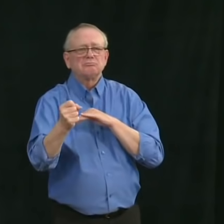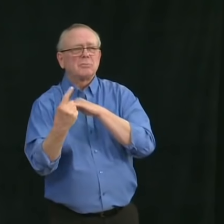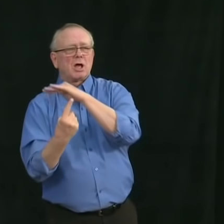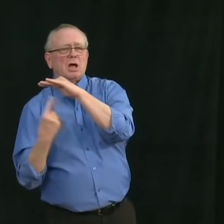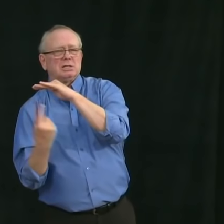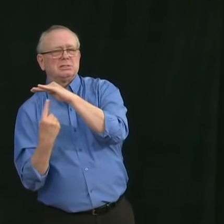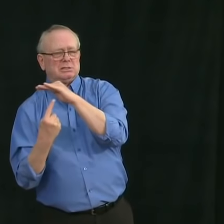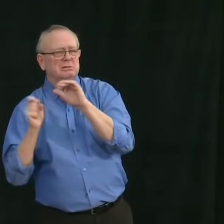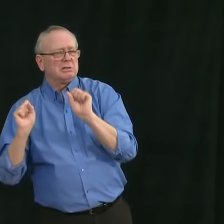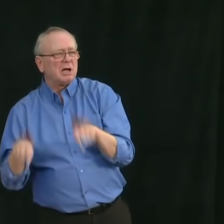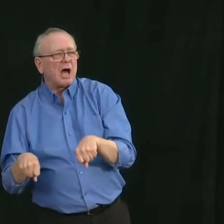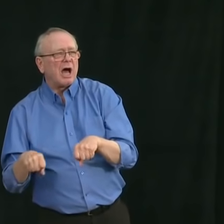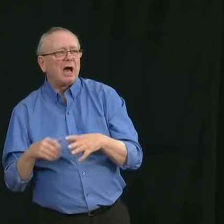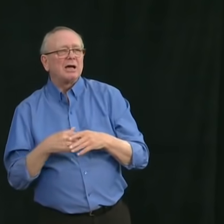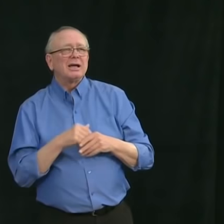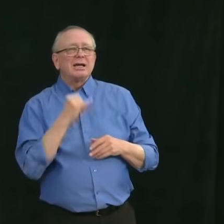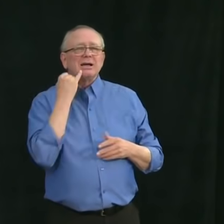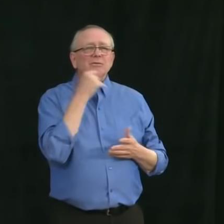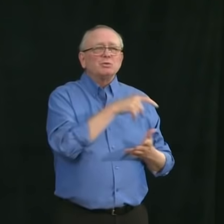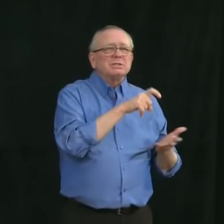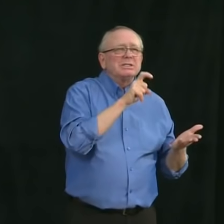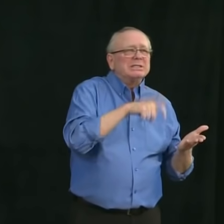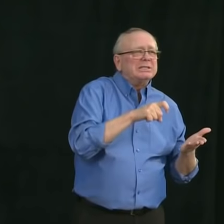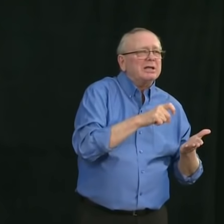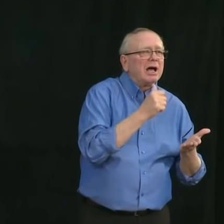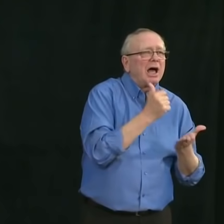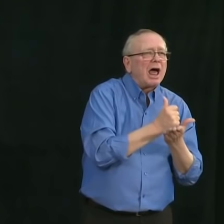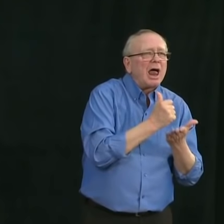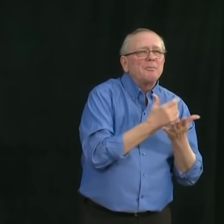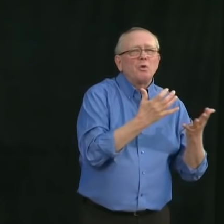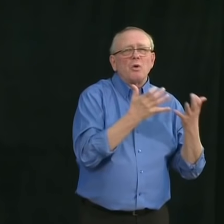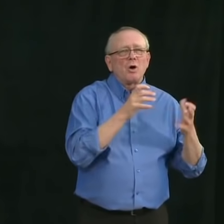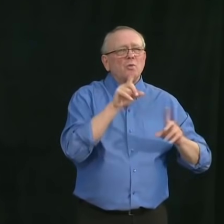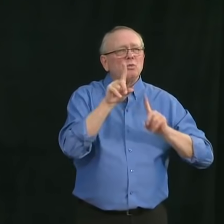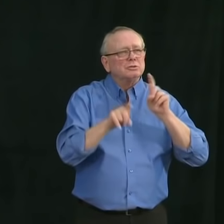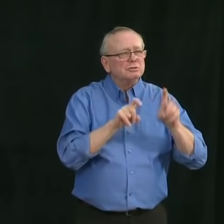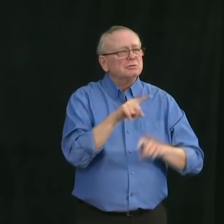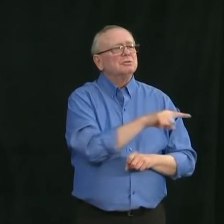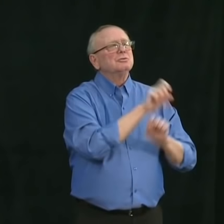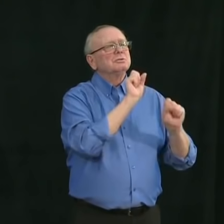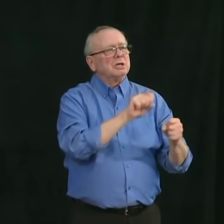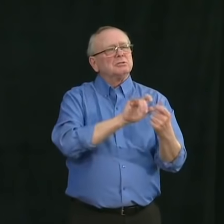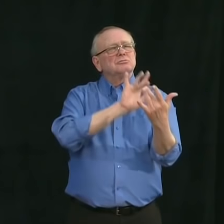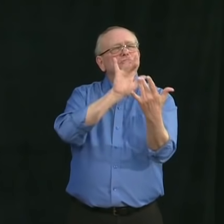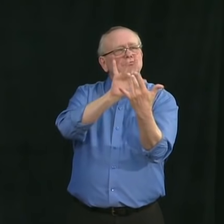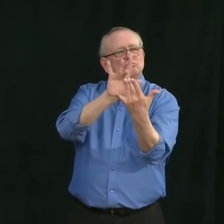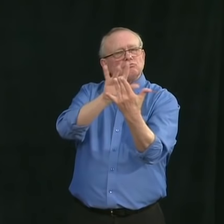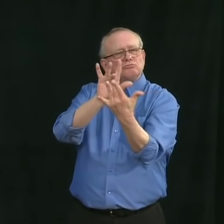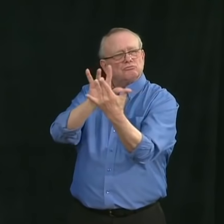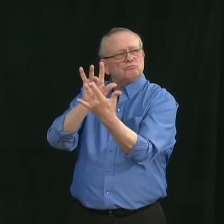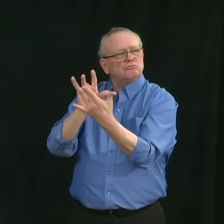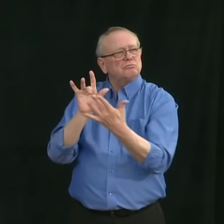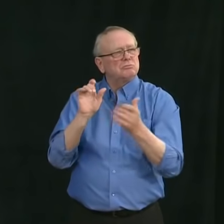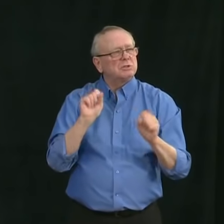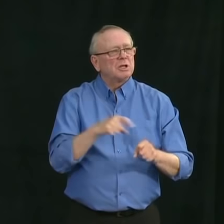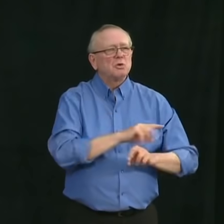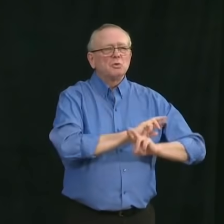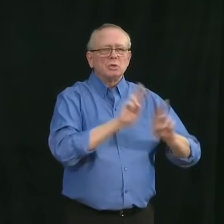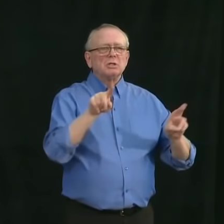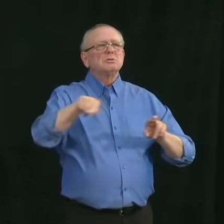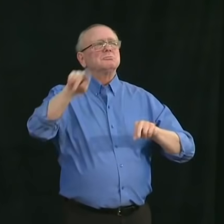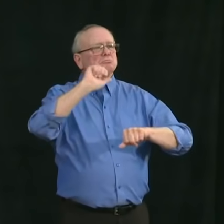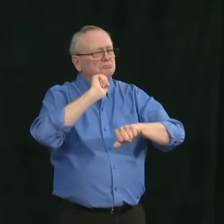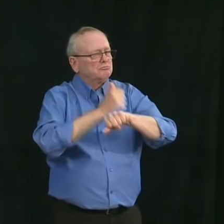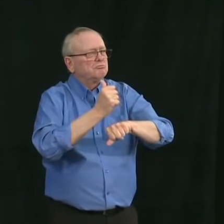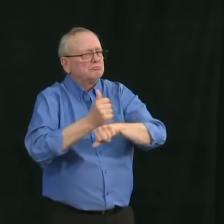reach out if they have any questions about COVID, that there's trusted sources, references and resources available if people happen to have a language other